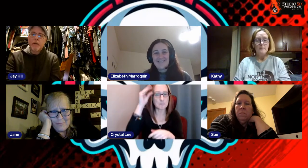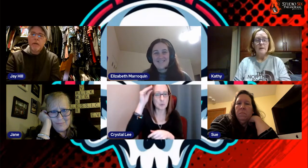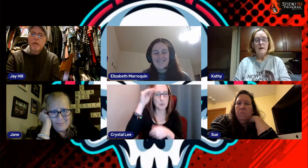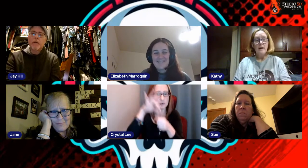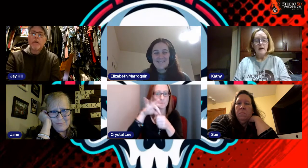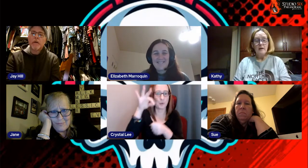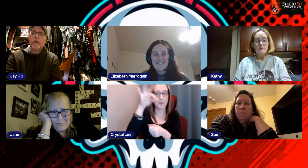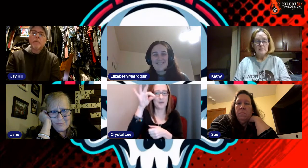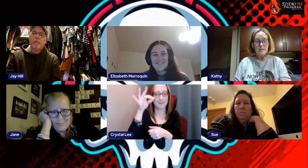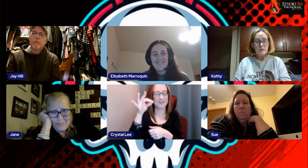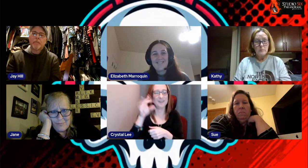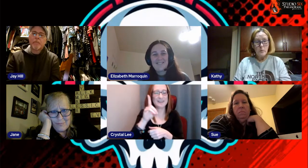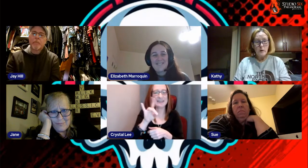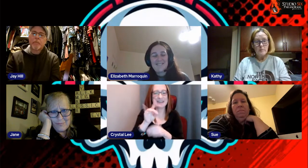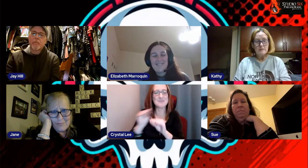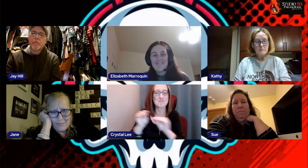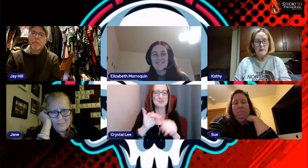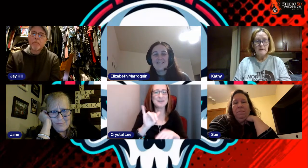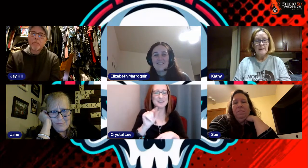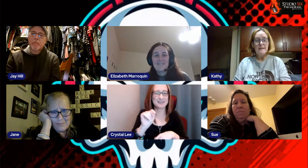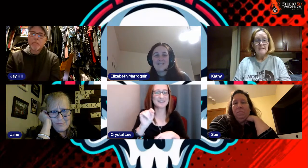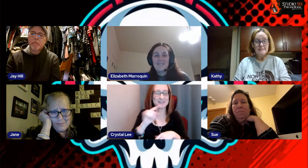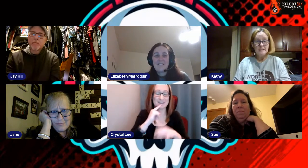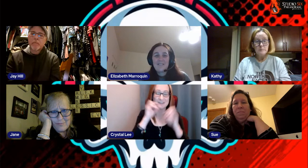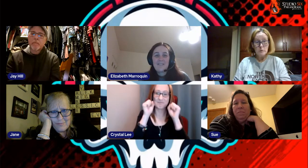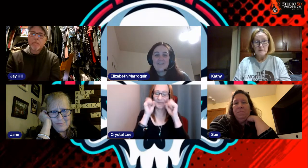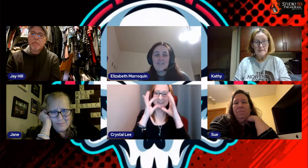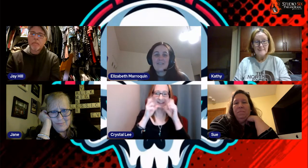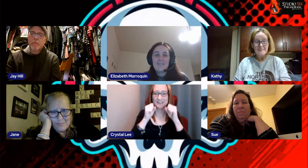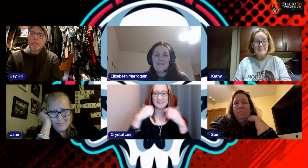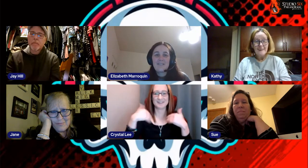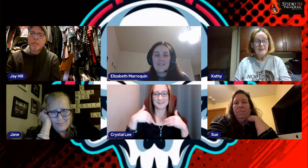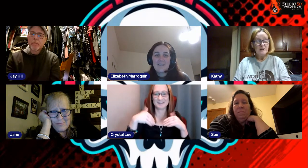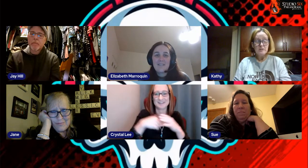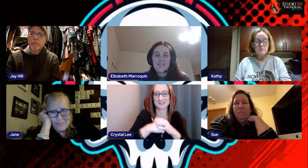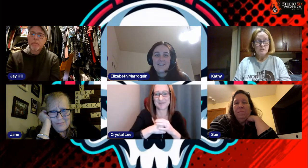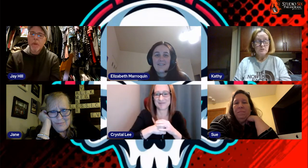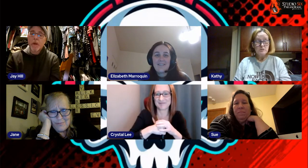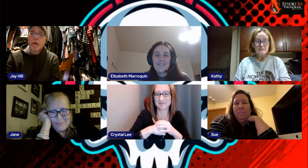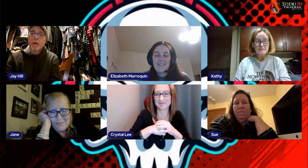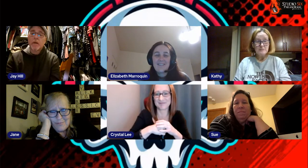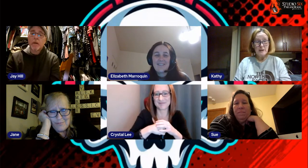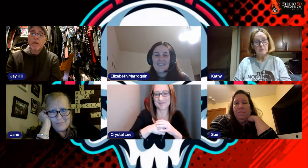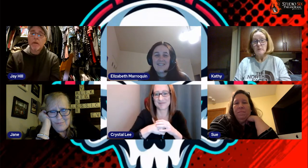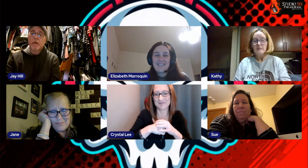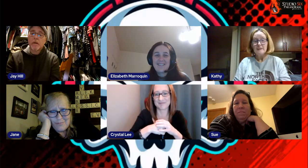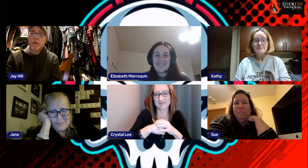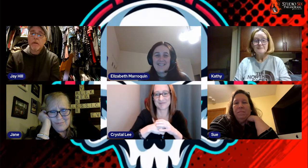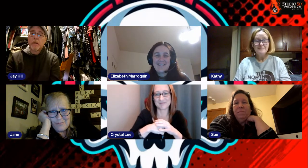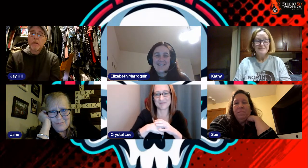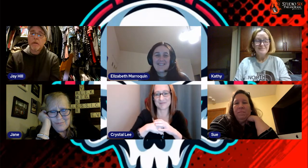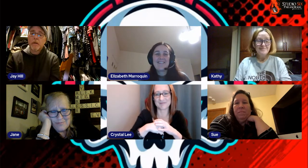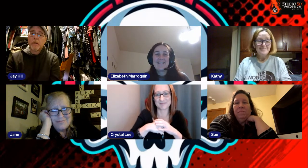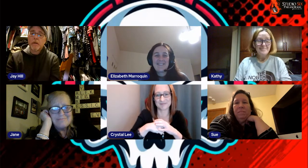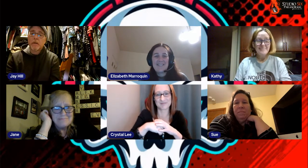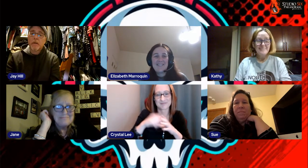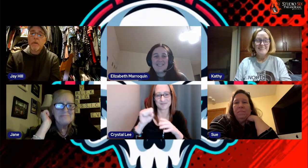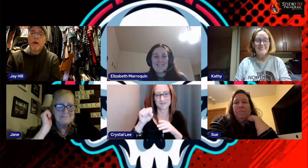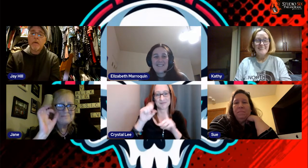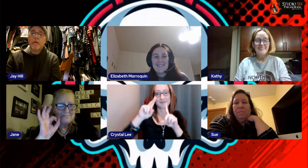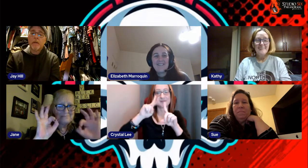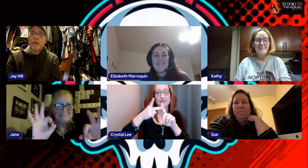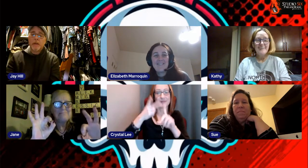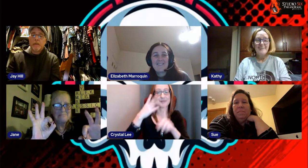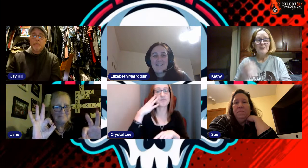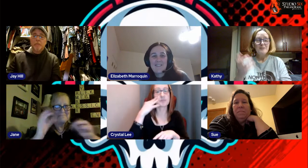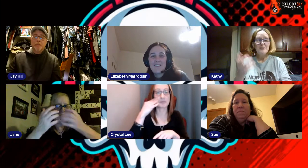water ball. And the little boy, the spirit, did move it. And she was shocked by being able to move it.